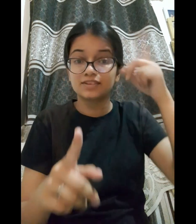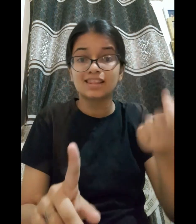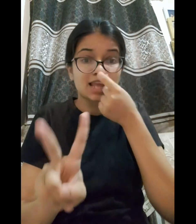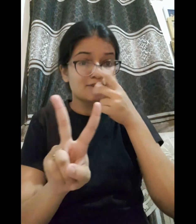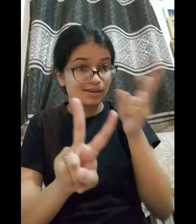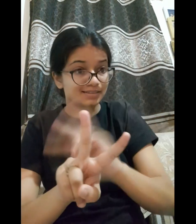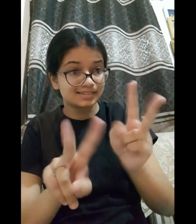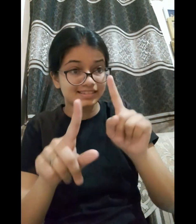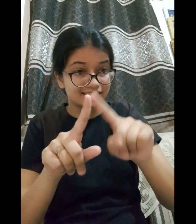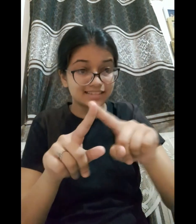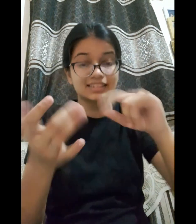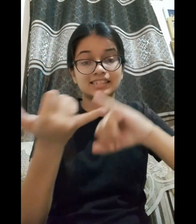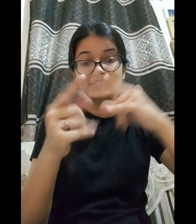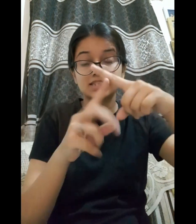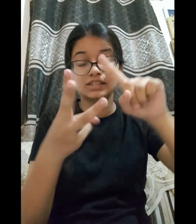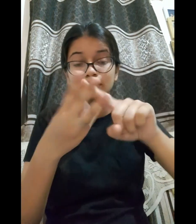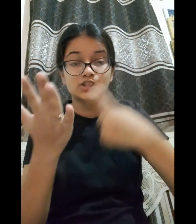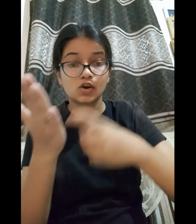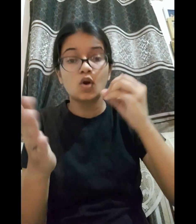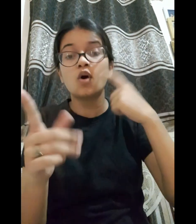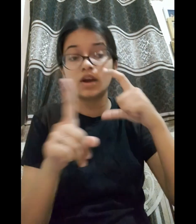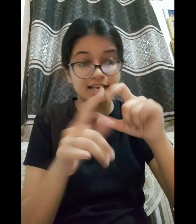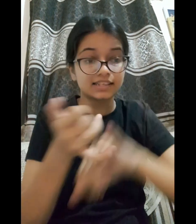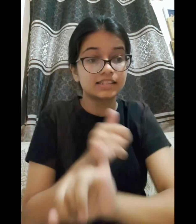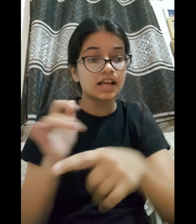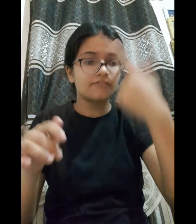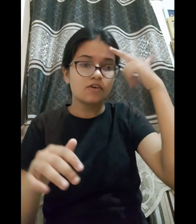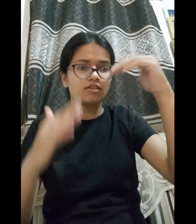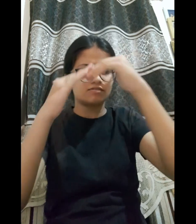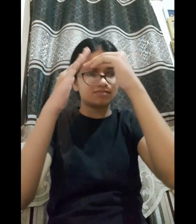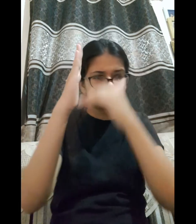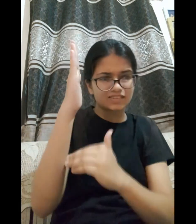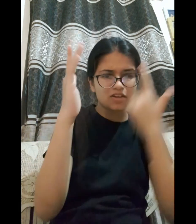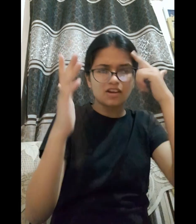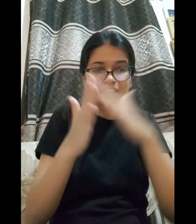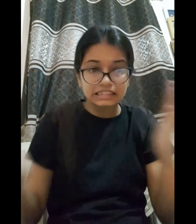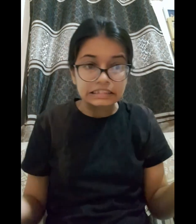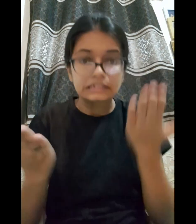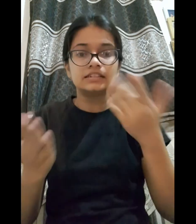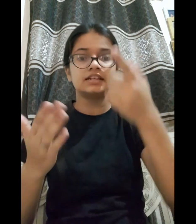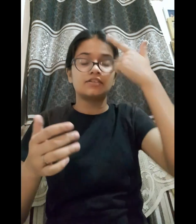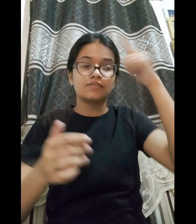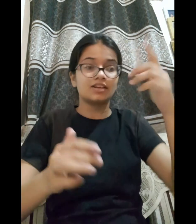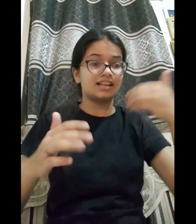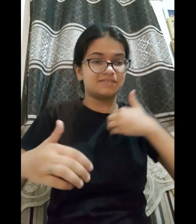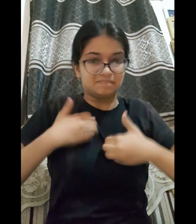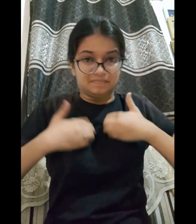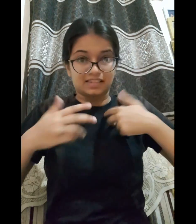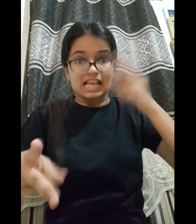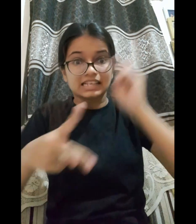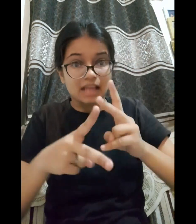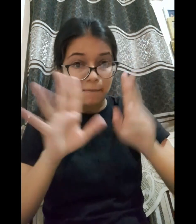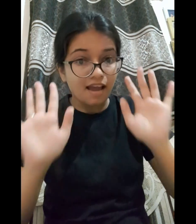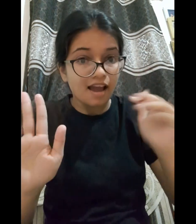way, in life-saving way, but it has a downside because it encourages opportunistic infection by bacteria within our lungs, which are already there. So